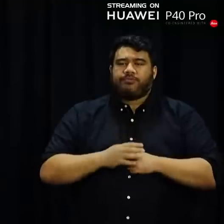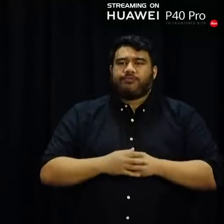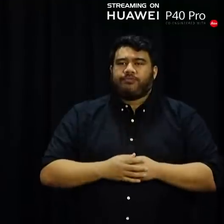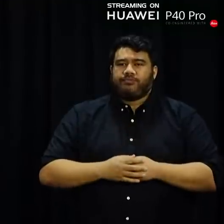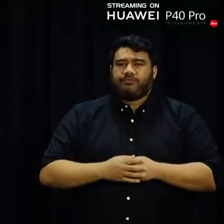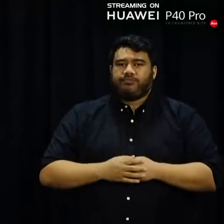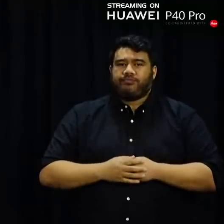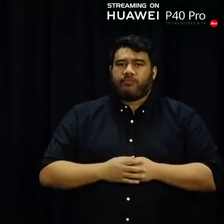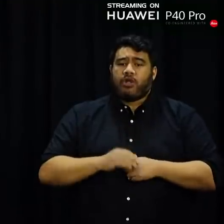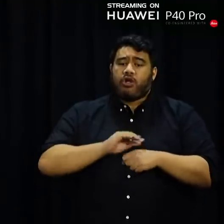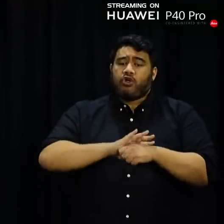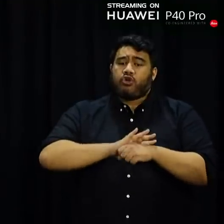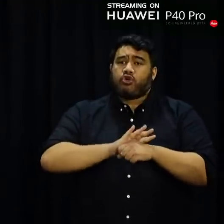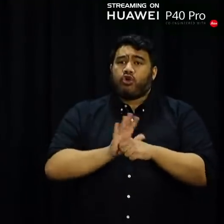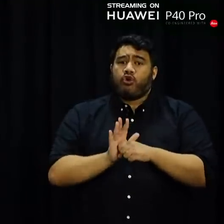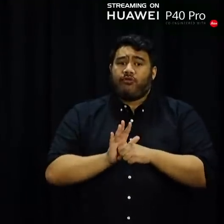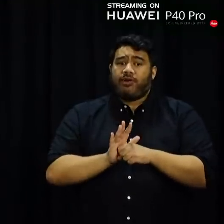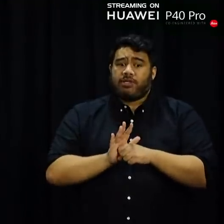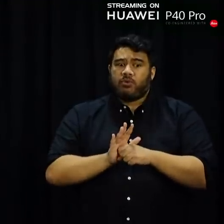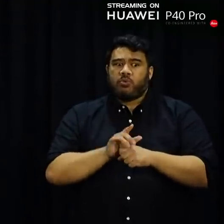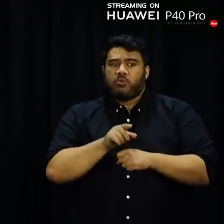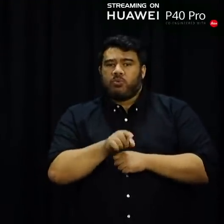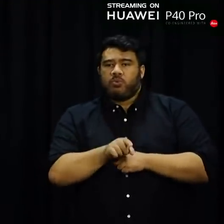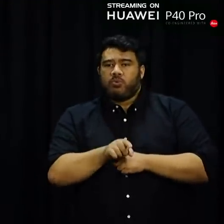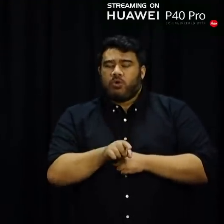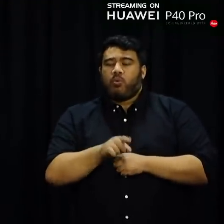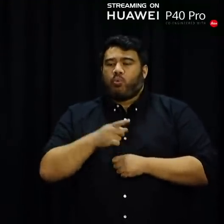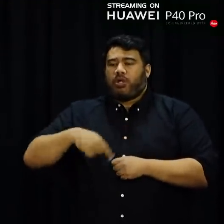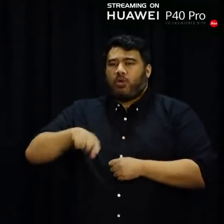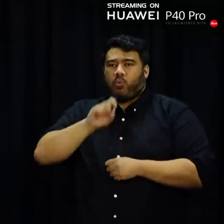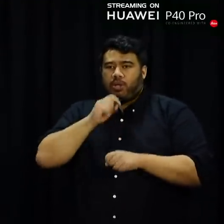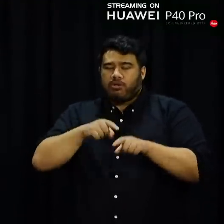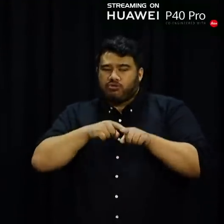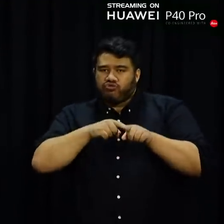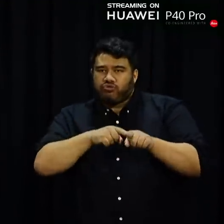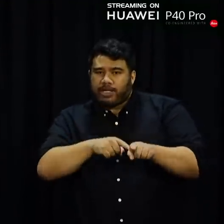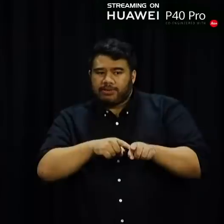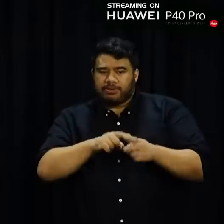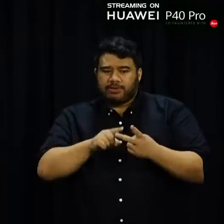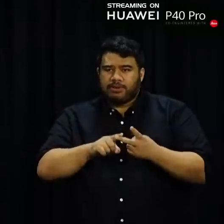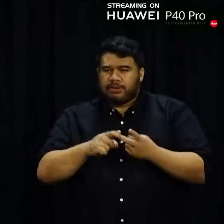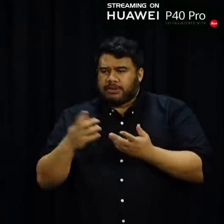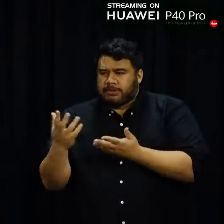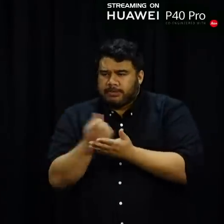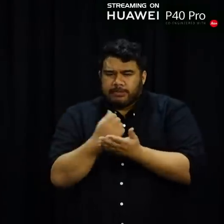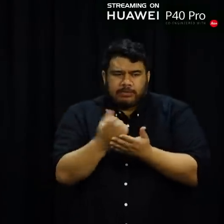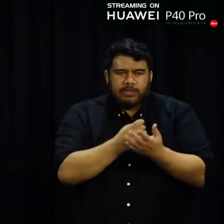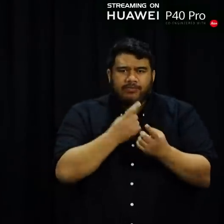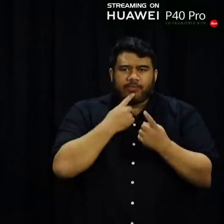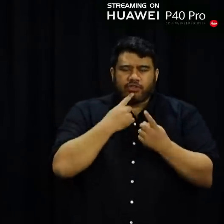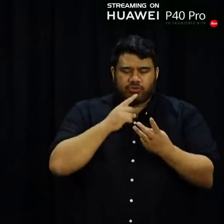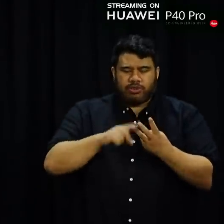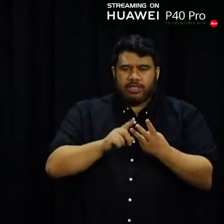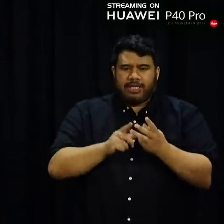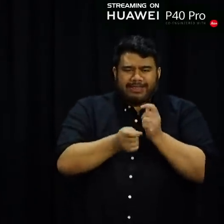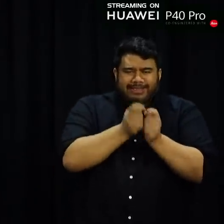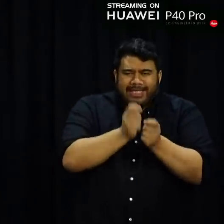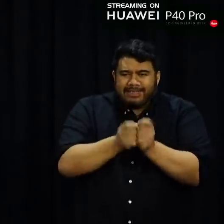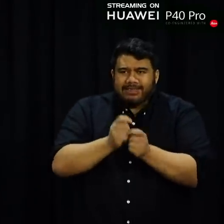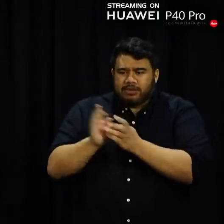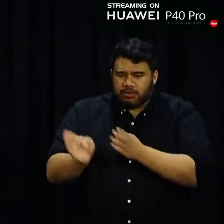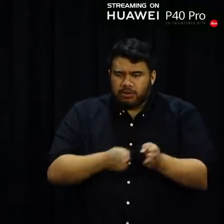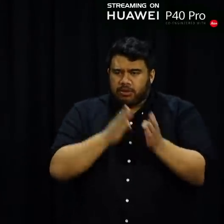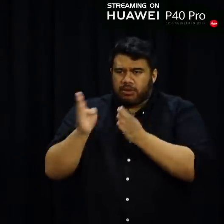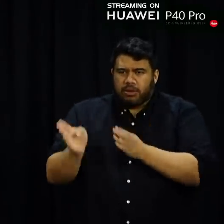of transmission through contact tracing, testing and the gathering of information. In that regard, I'm going to